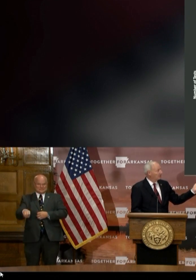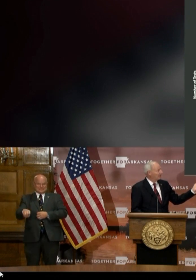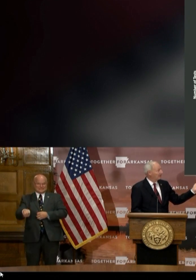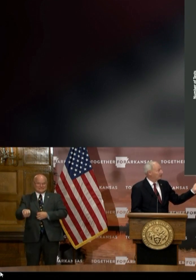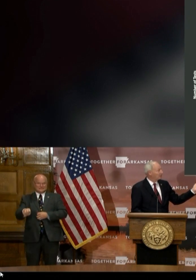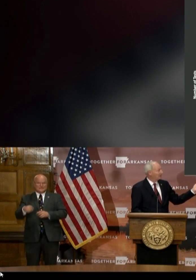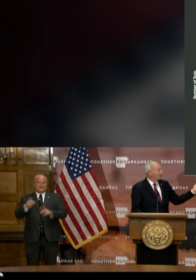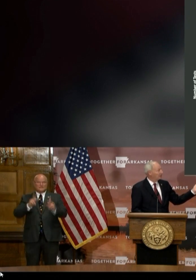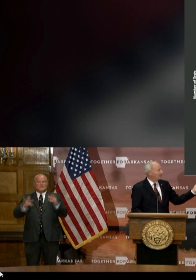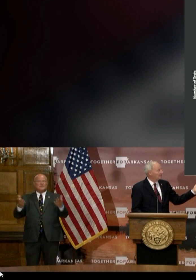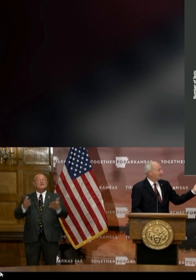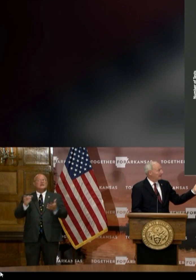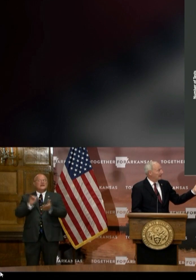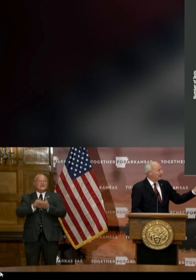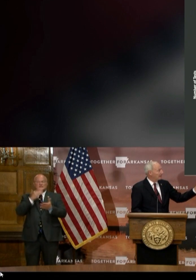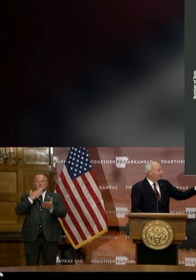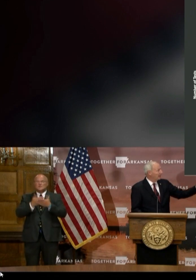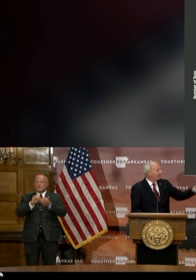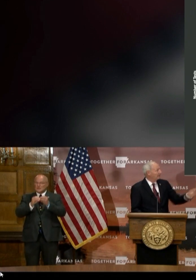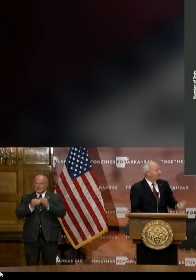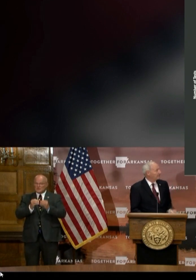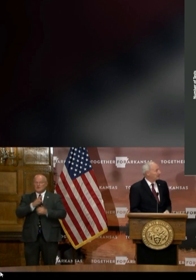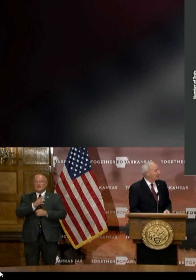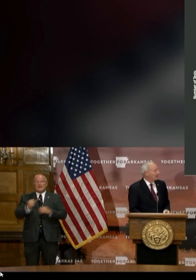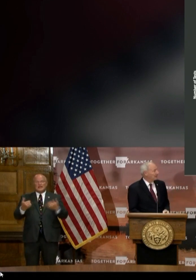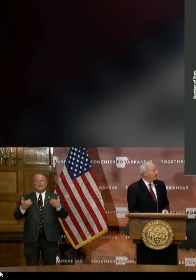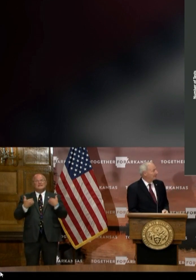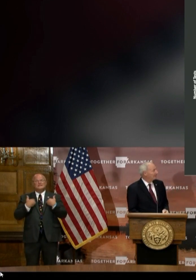robust number that you would be doing. And you have,